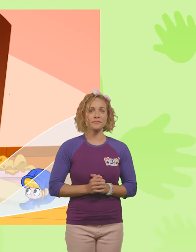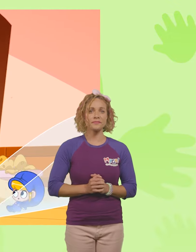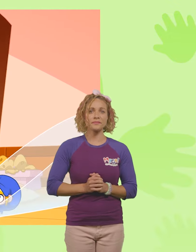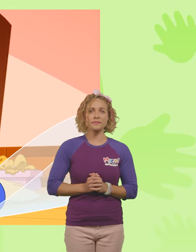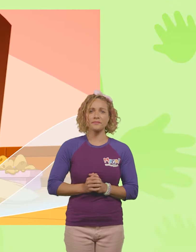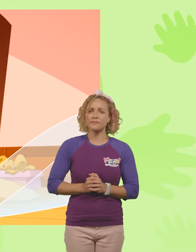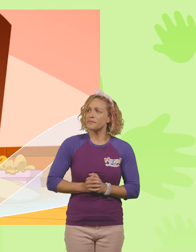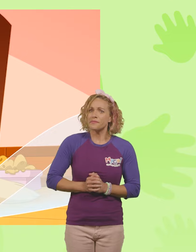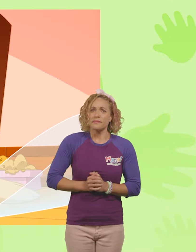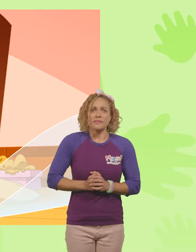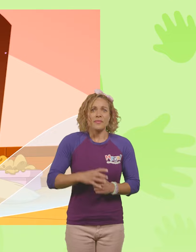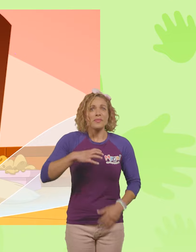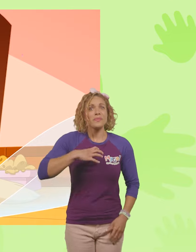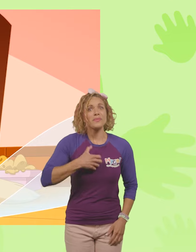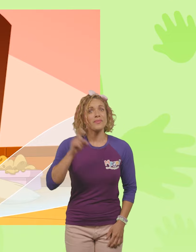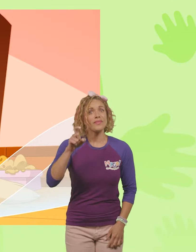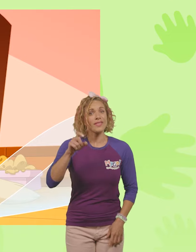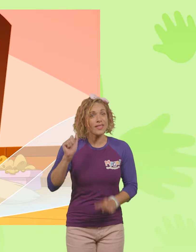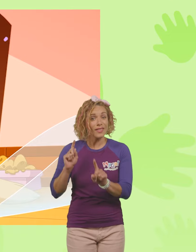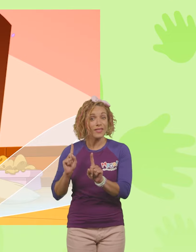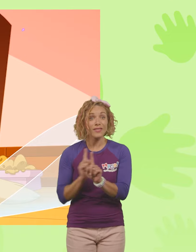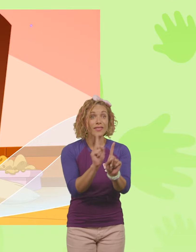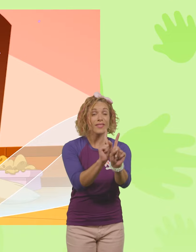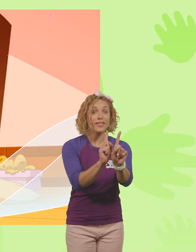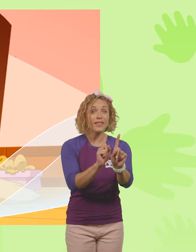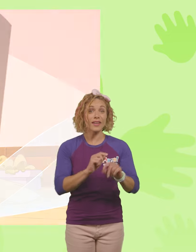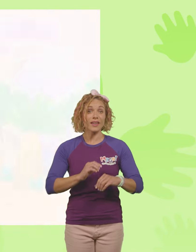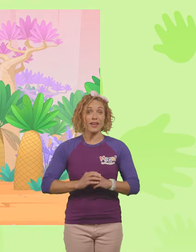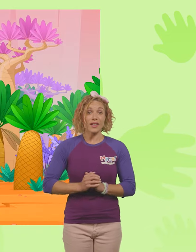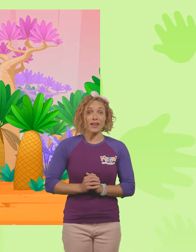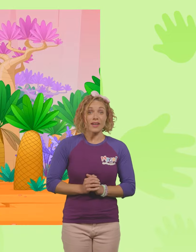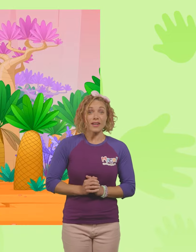We need to follow them, Morphle.